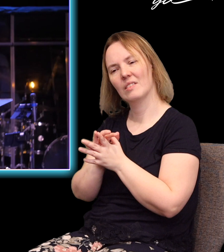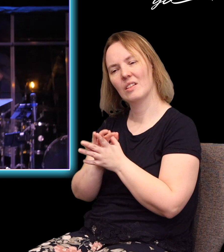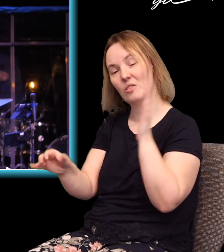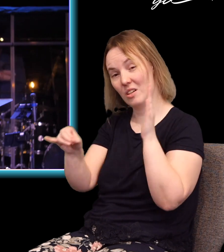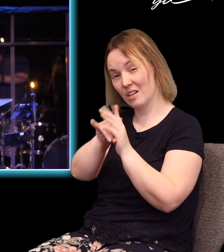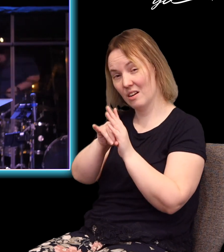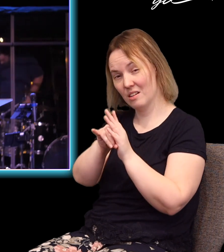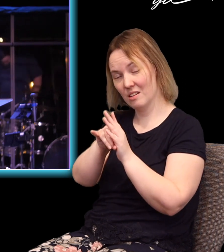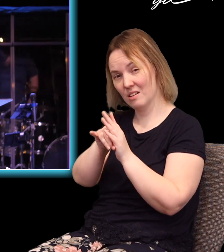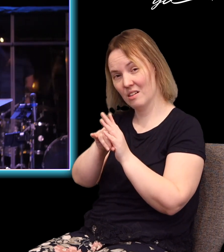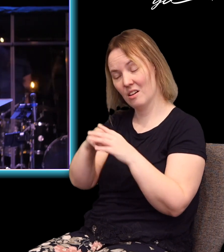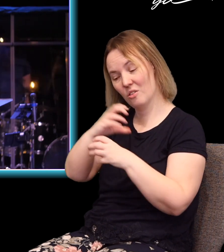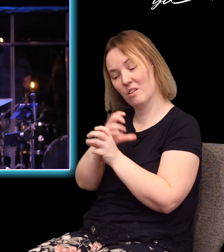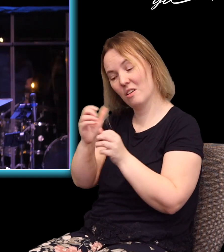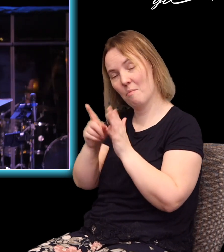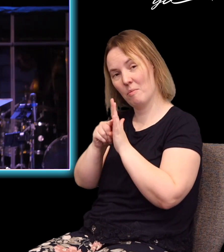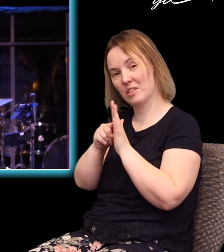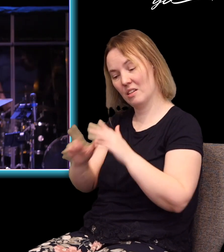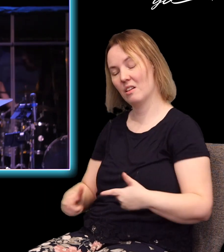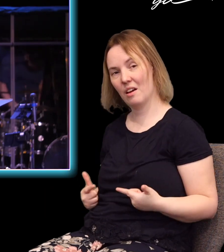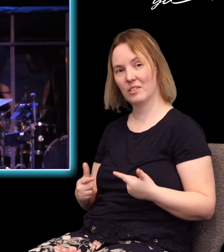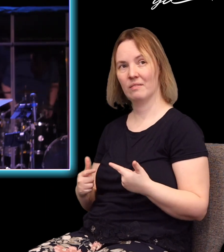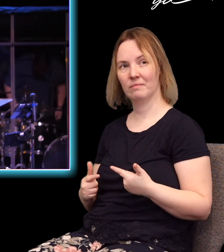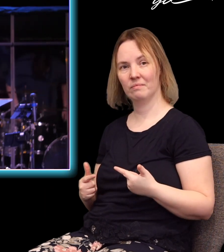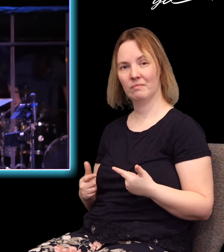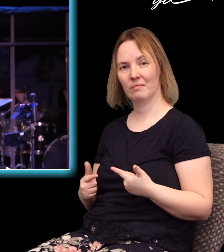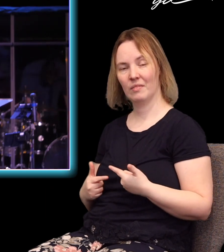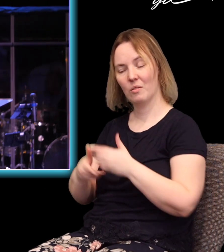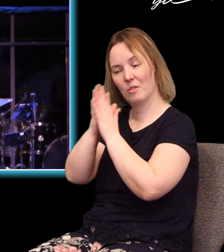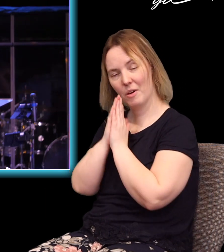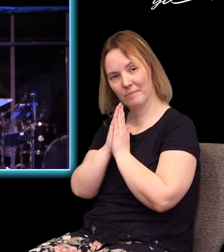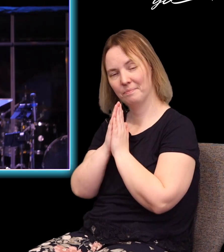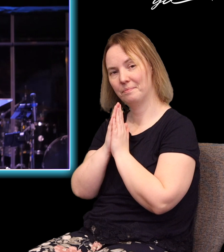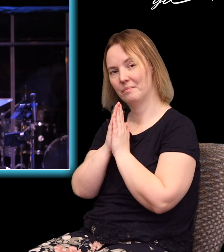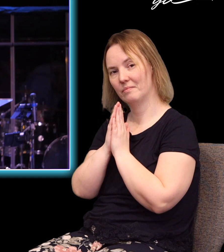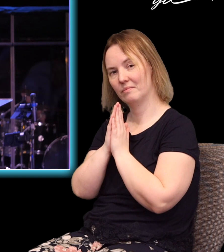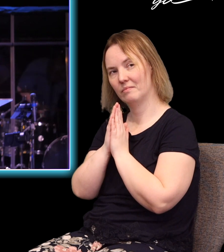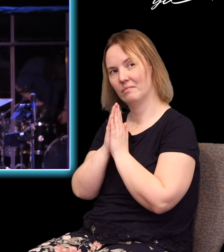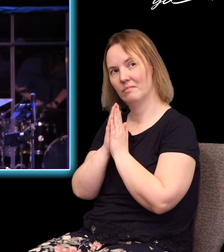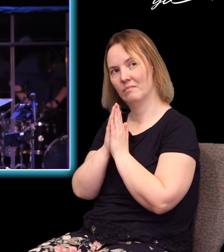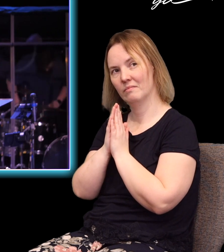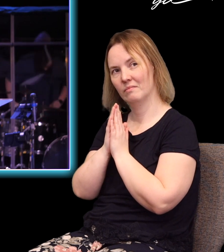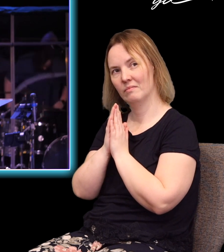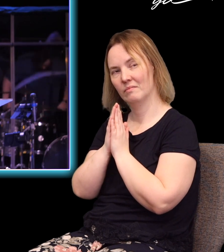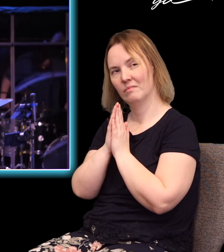Those are identity-forming moments in our lives. Would you bow your heads with me this morning?